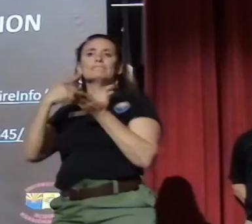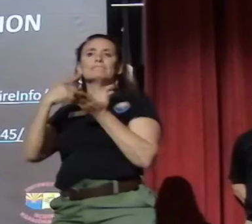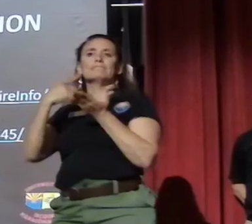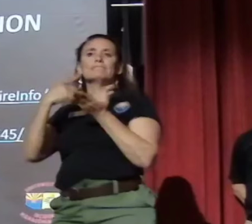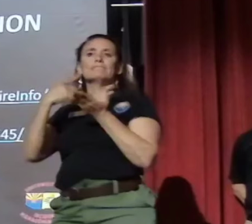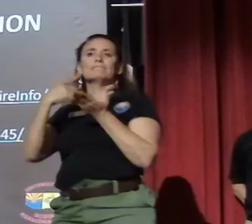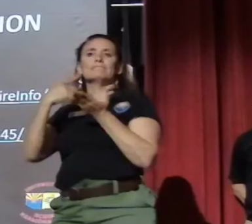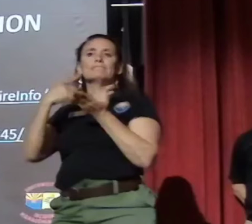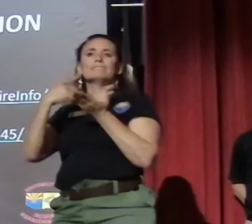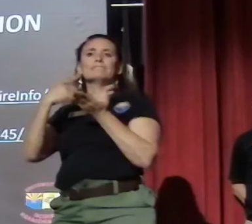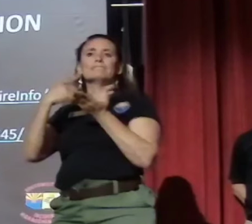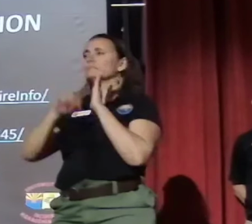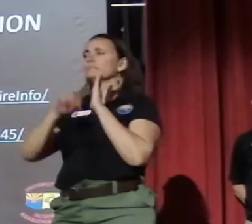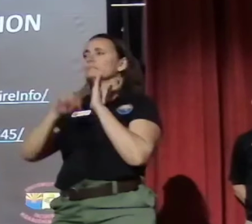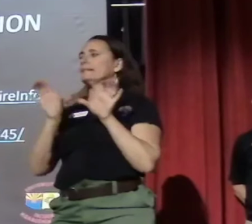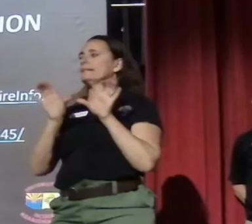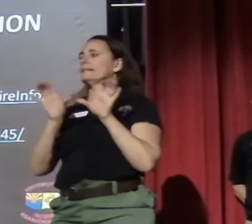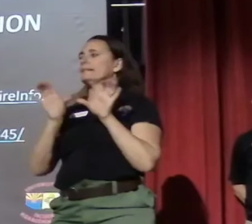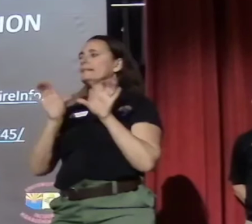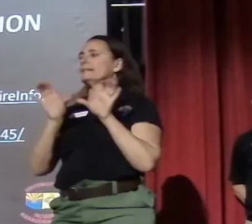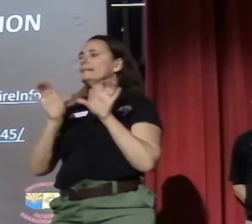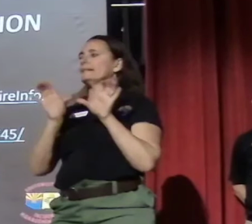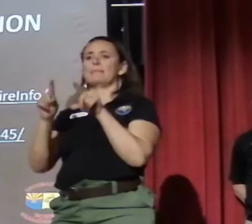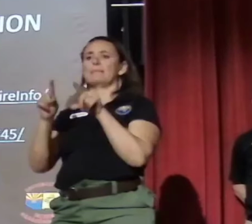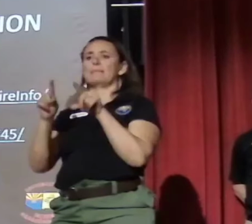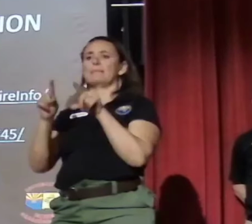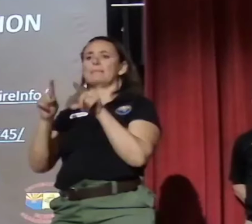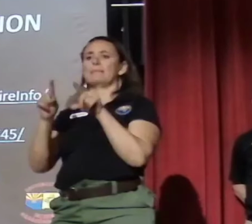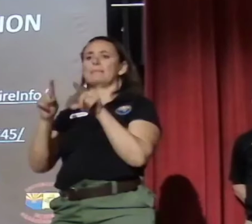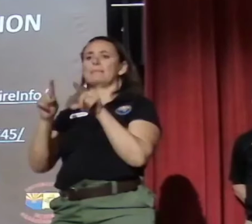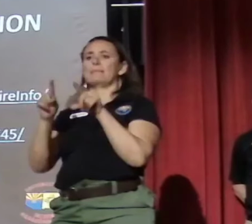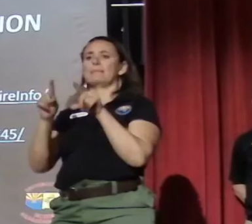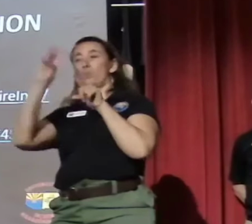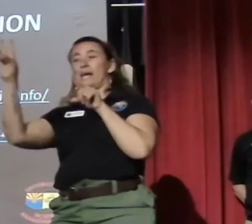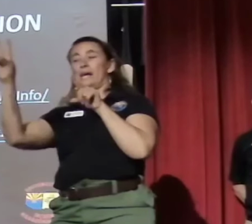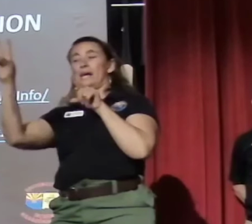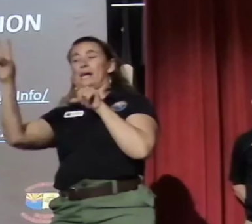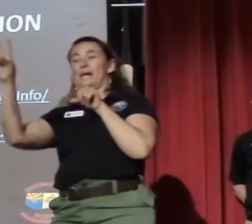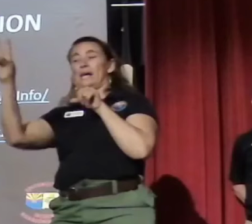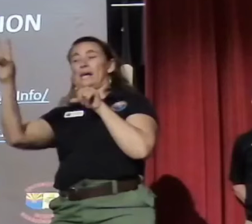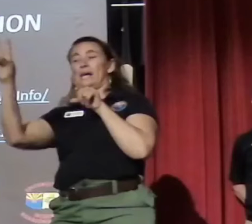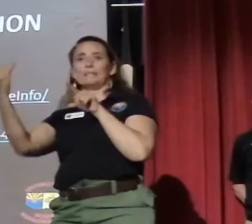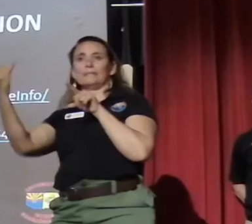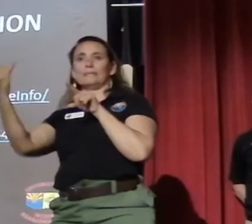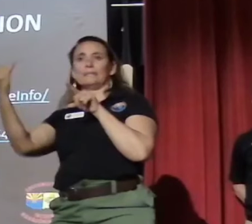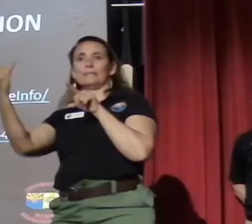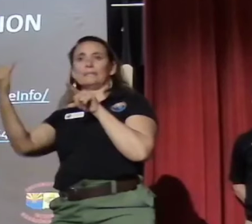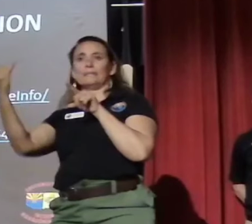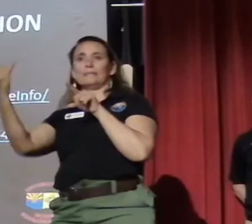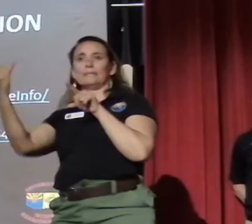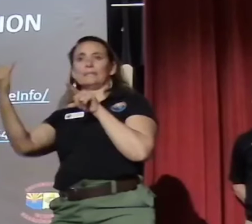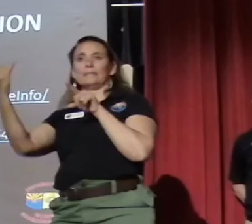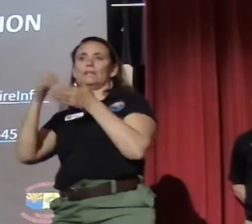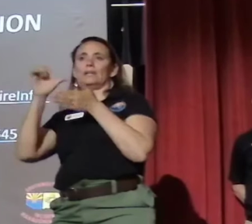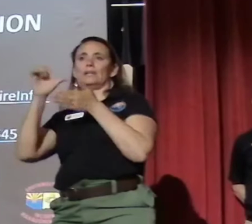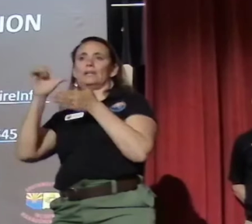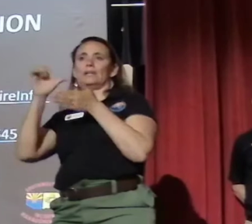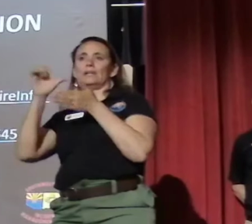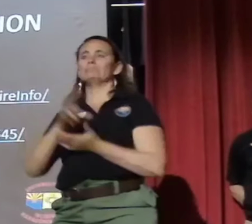detail about the activity that happened on the western side of the fire today and in and around Camp Verde.